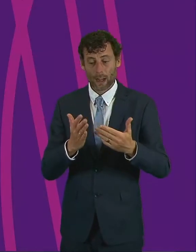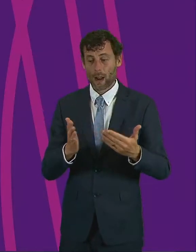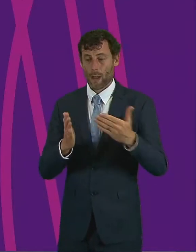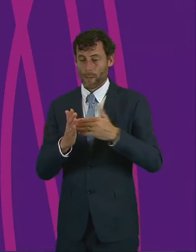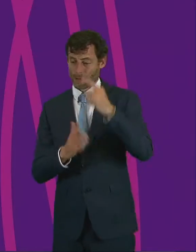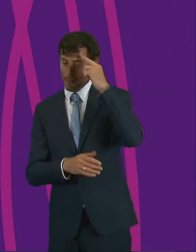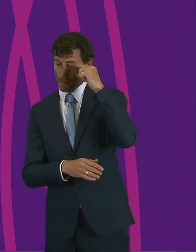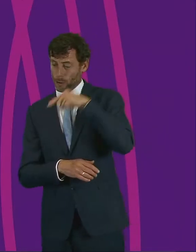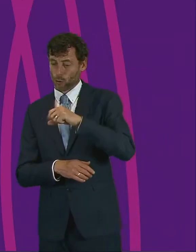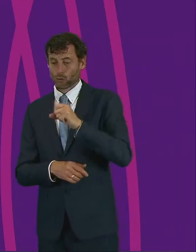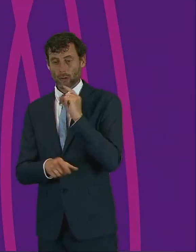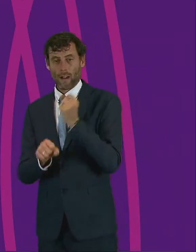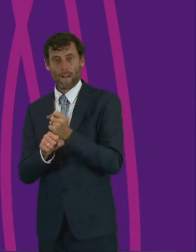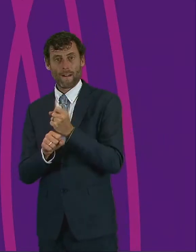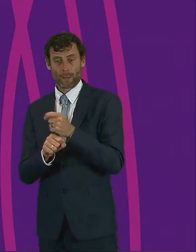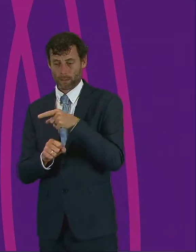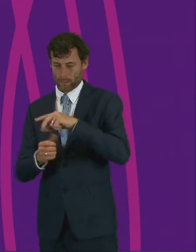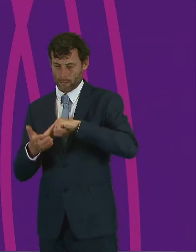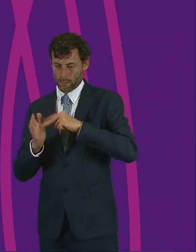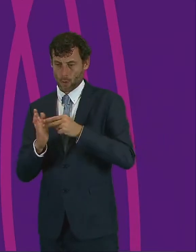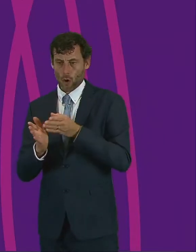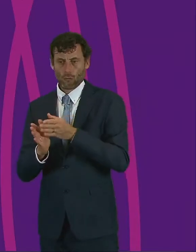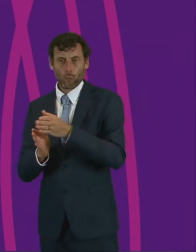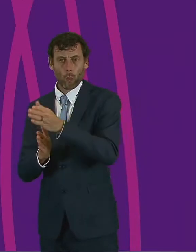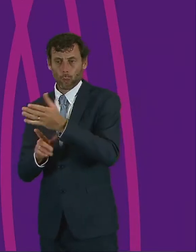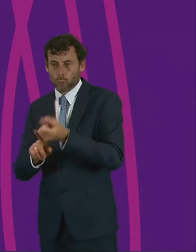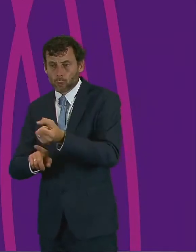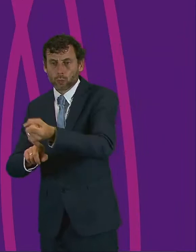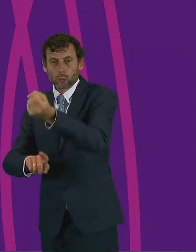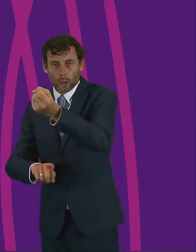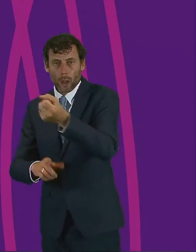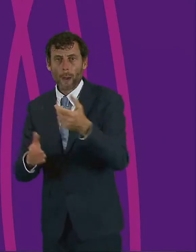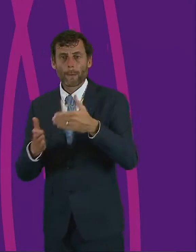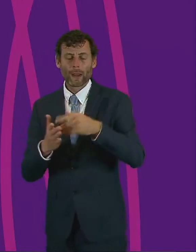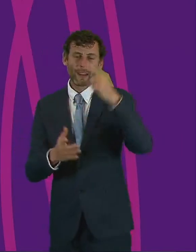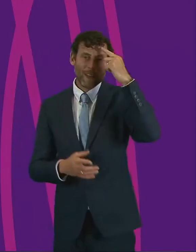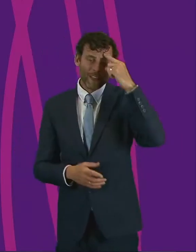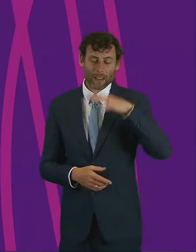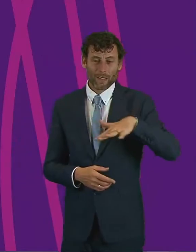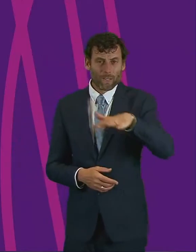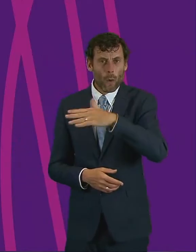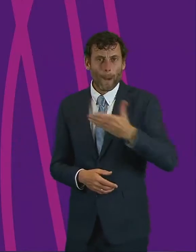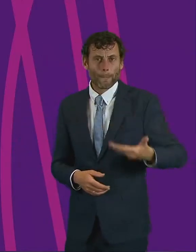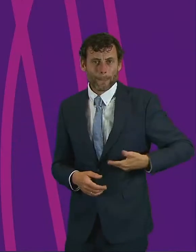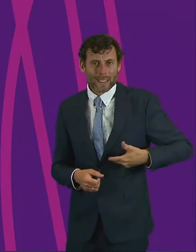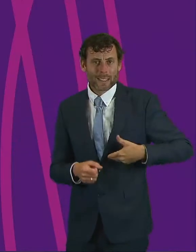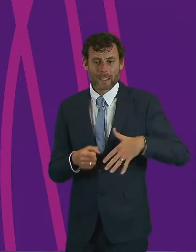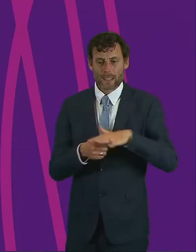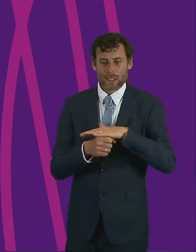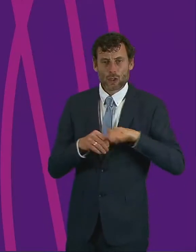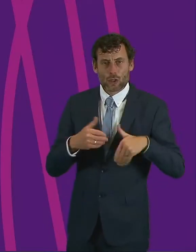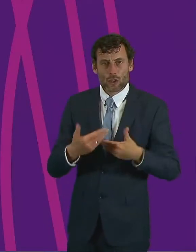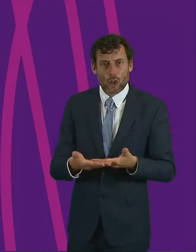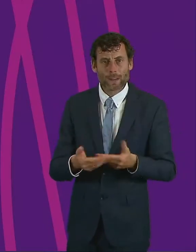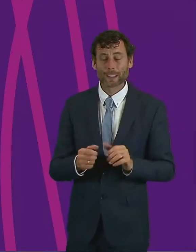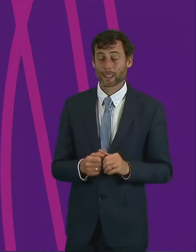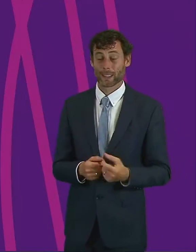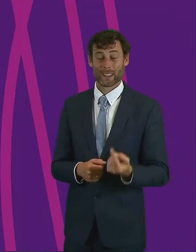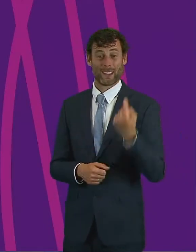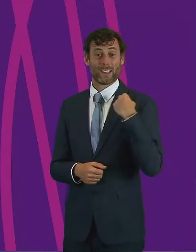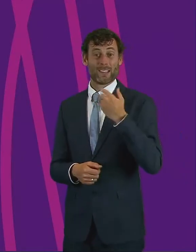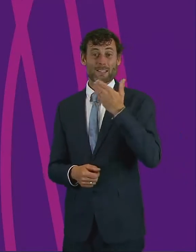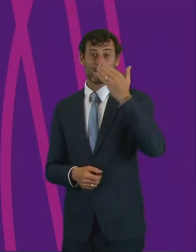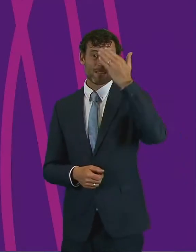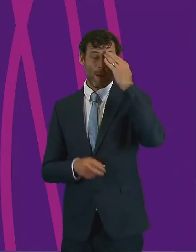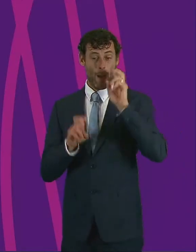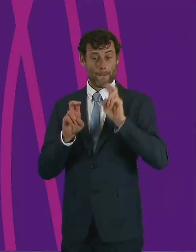the evolving challenges for businesses, communities and public services. Following the summer budget revision, which set out more than £4